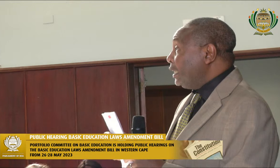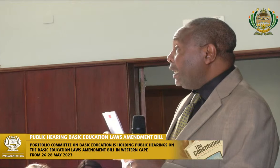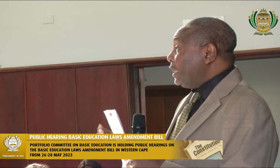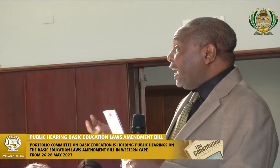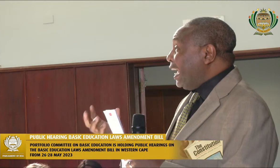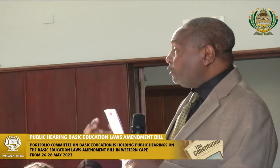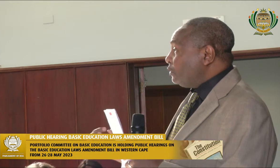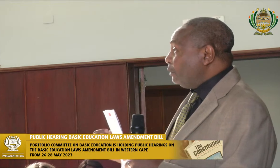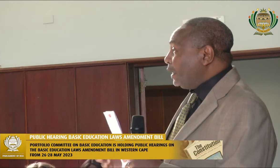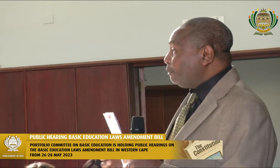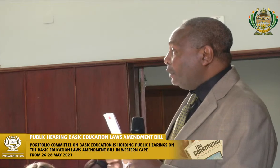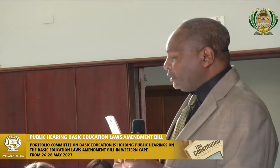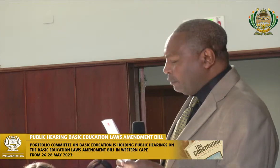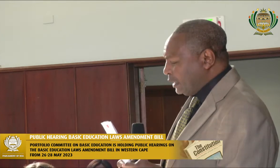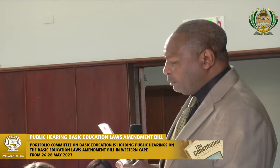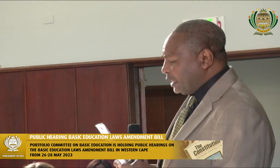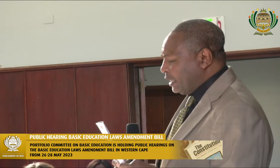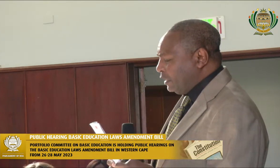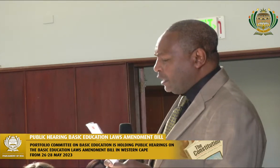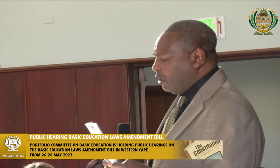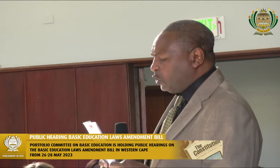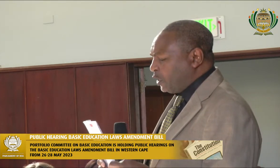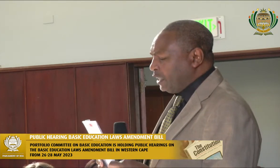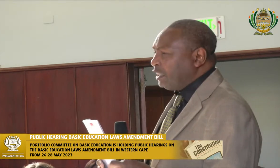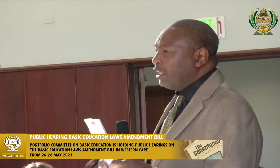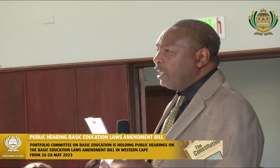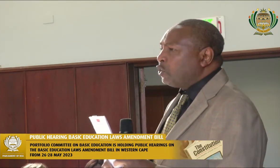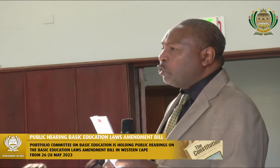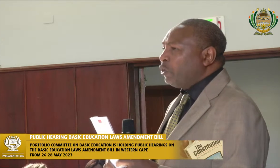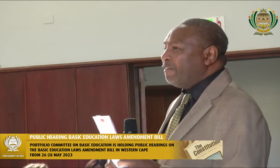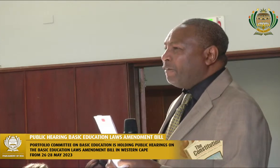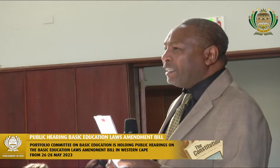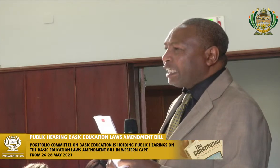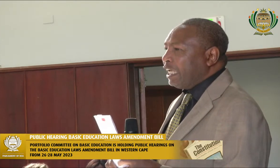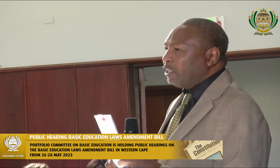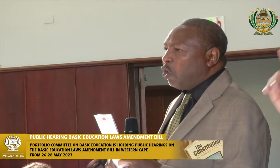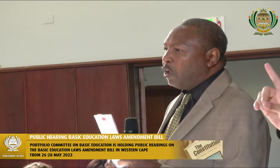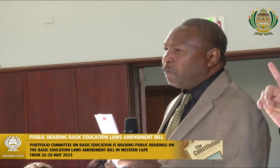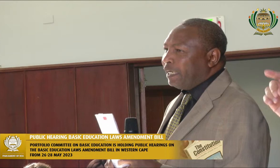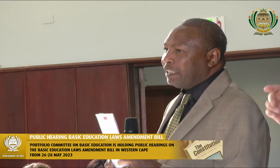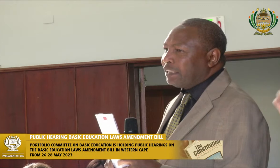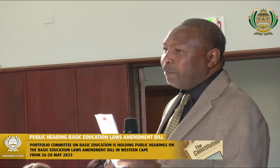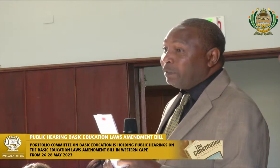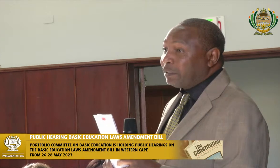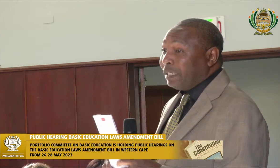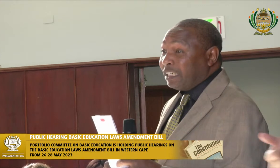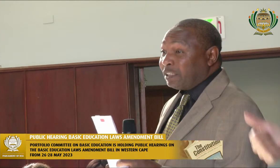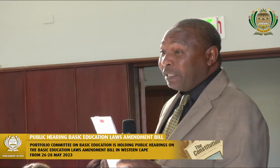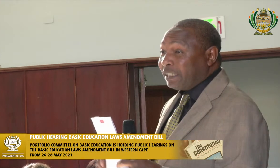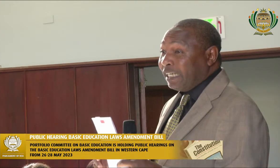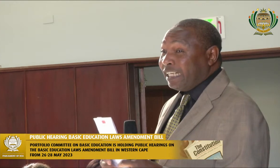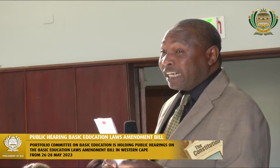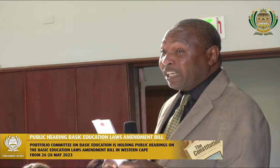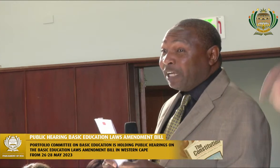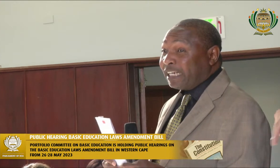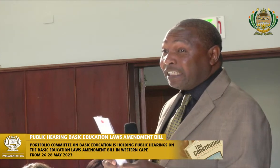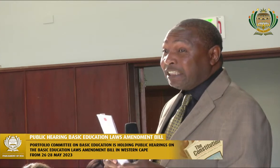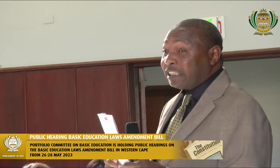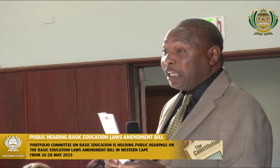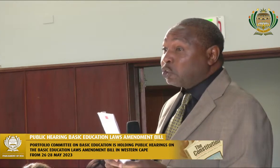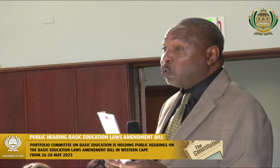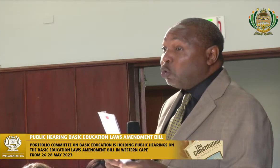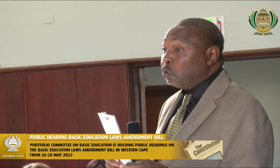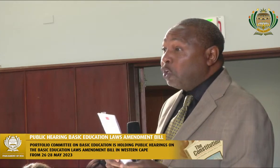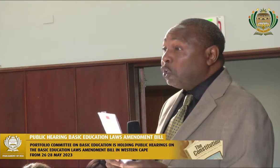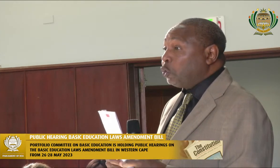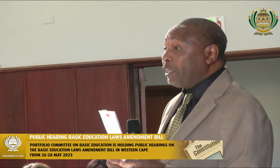bill that the heads of department must be given the authority to investigate all financial mismanagement and